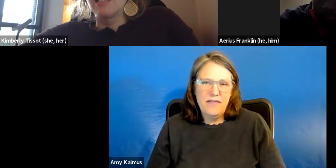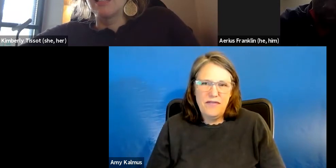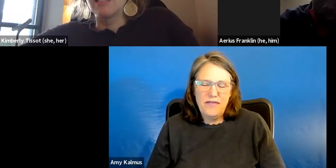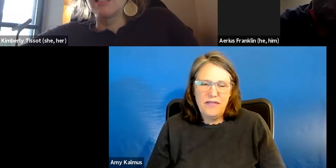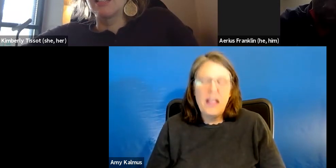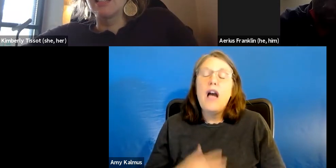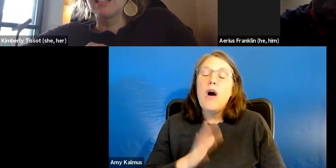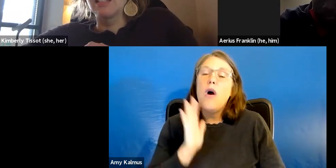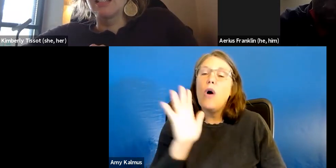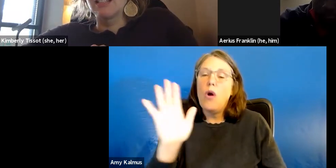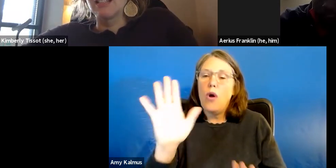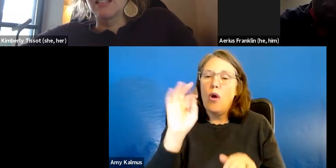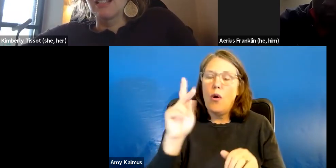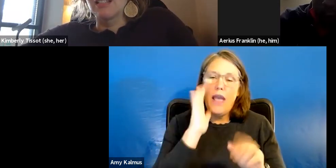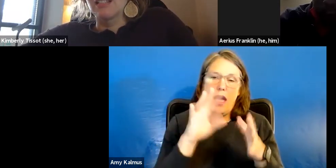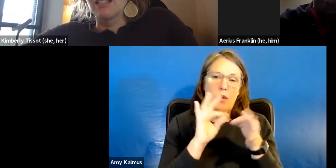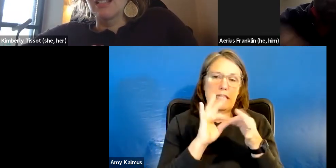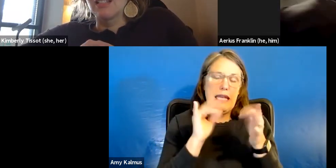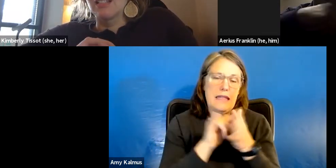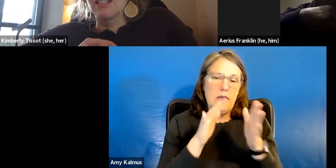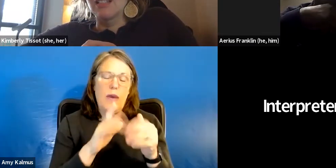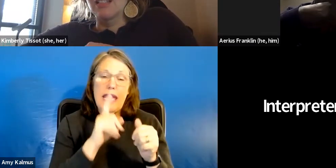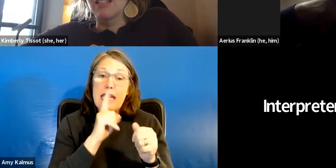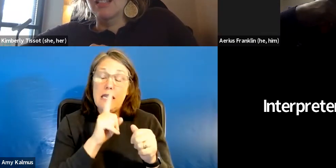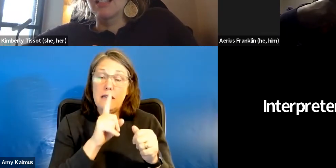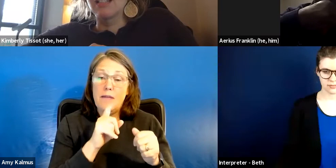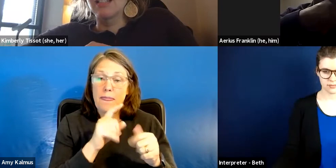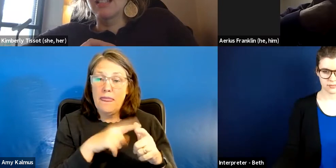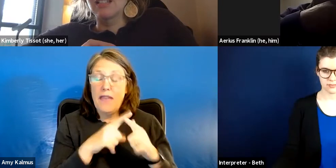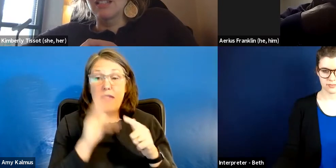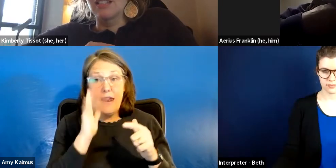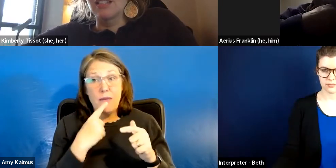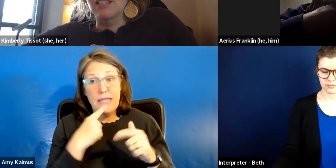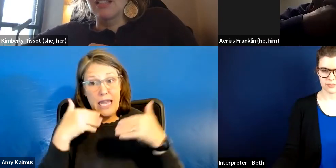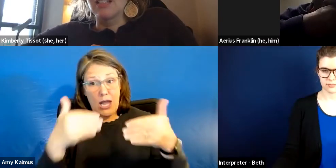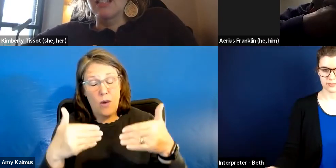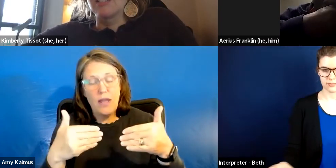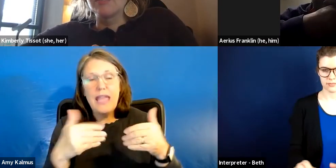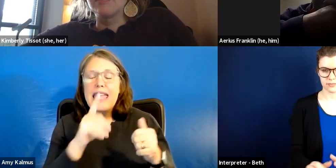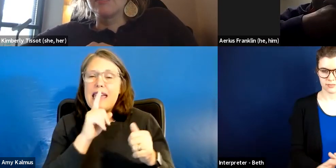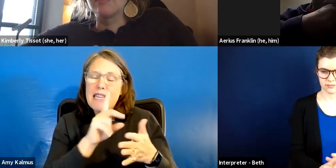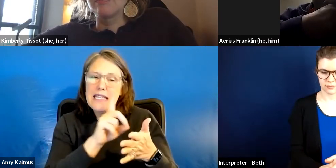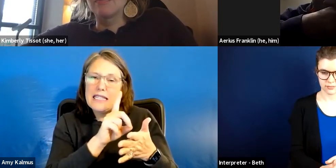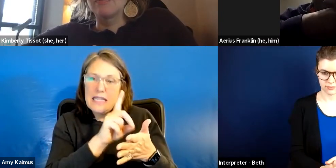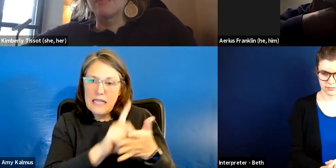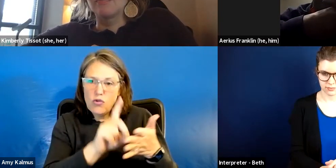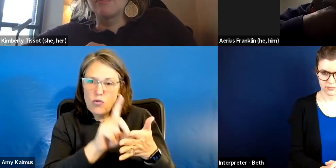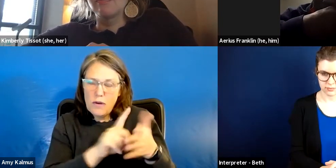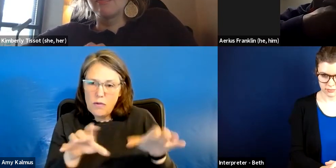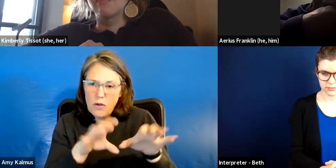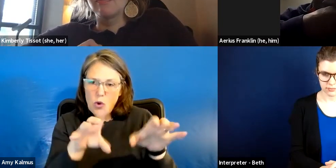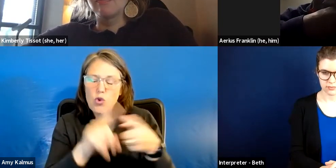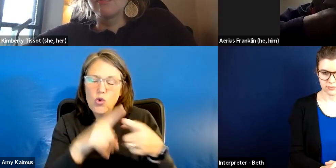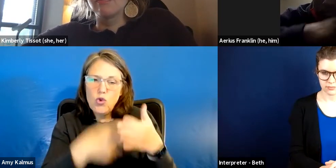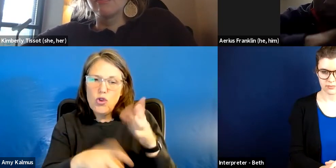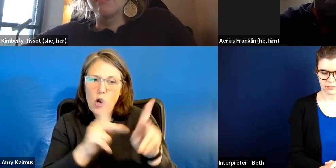Okay, let me say it this way. It is and then I'll say go. So it is discriminatory to charge people